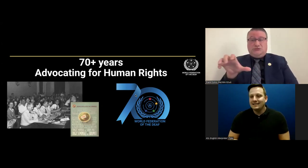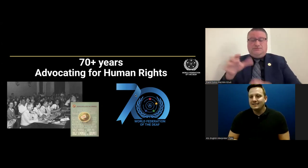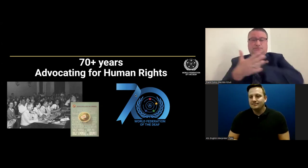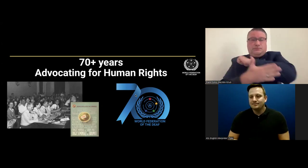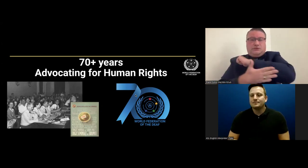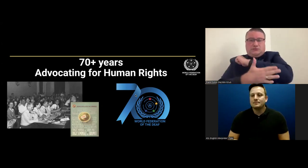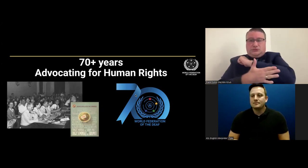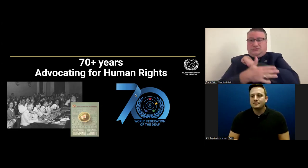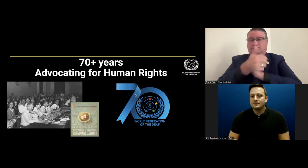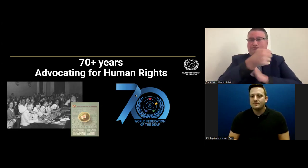respected.